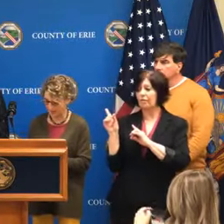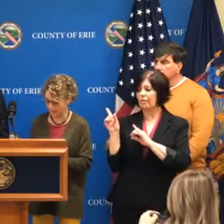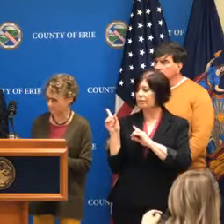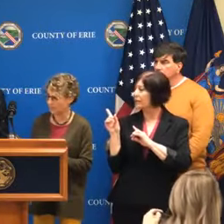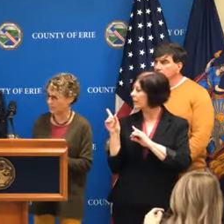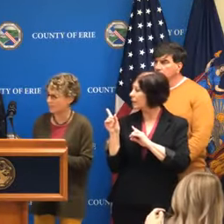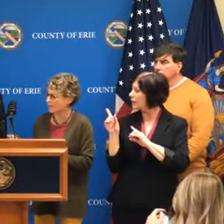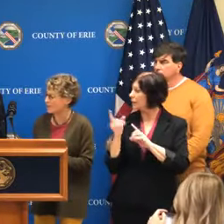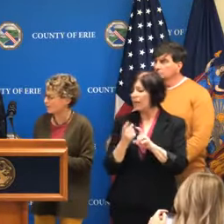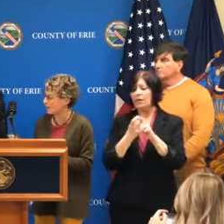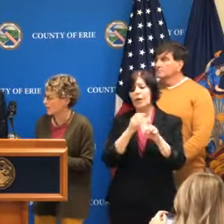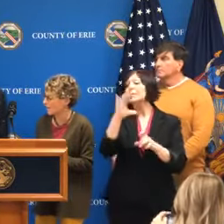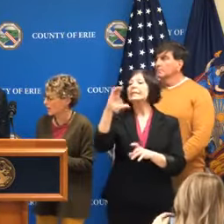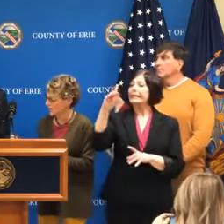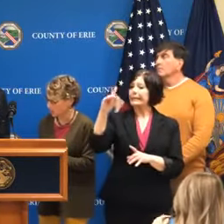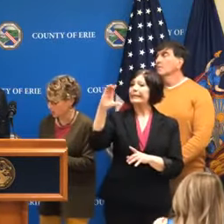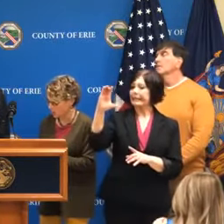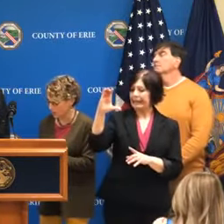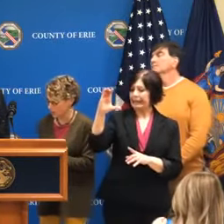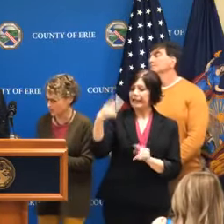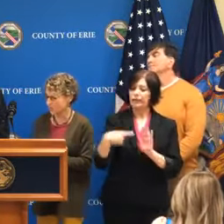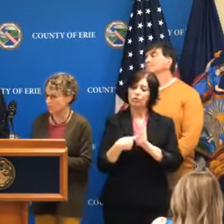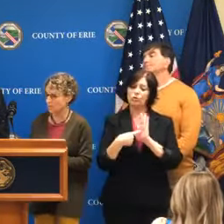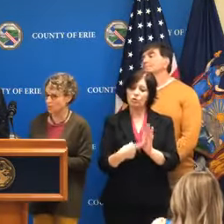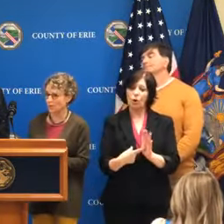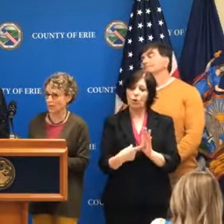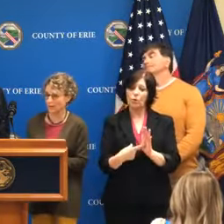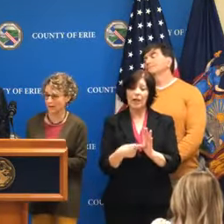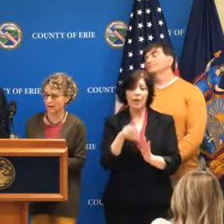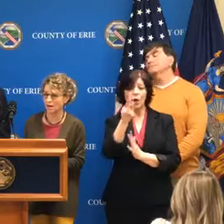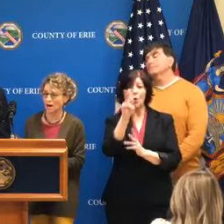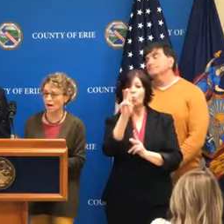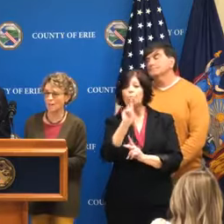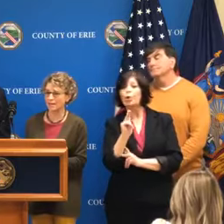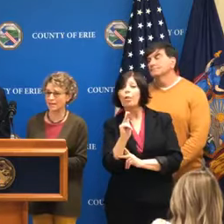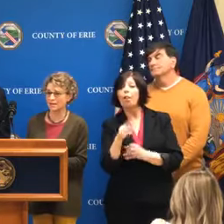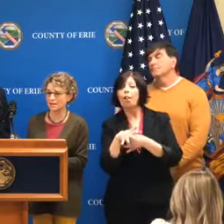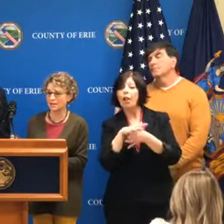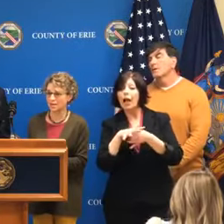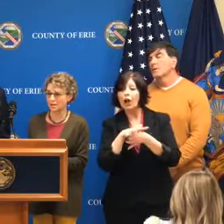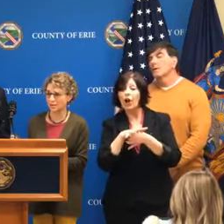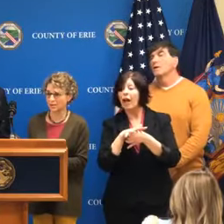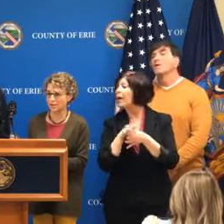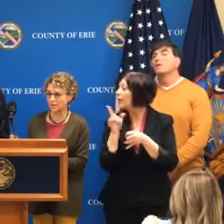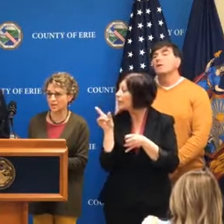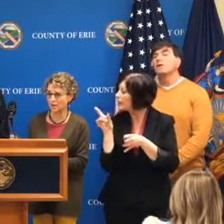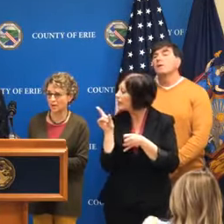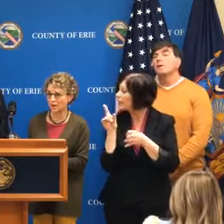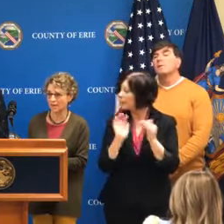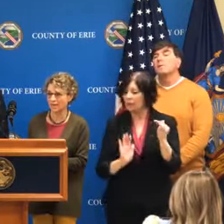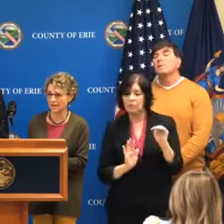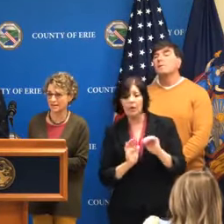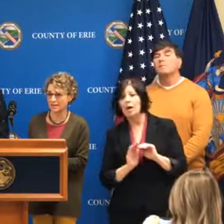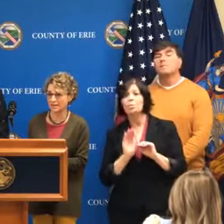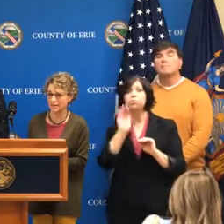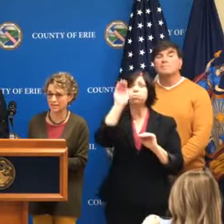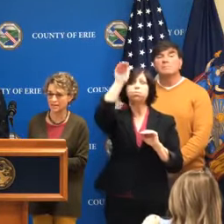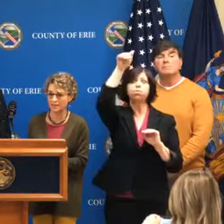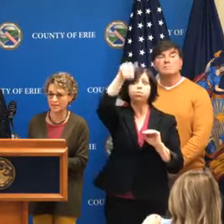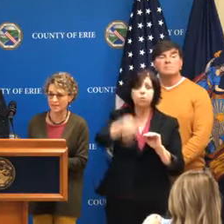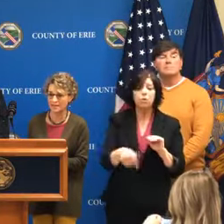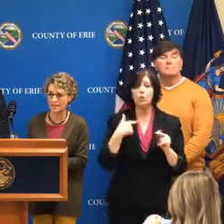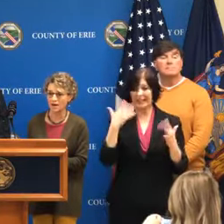is adapted from a CDC graph that shows under the purple area the peak number of cases that